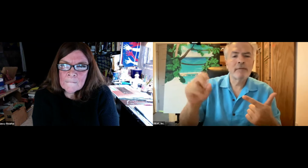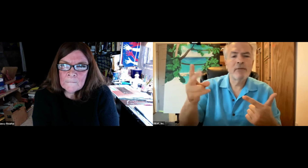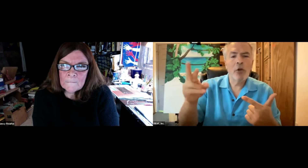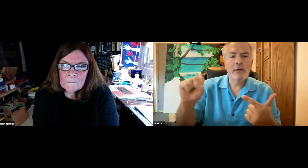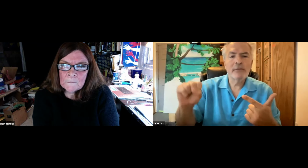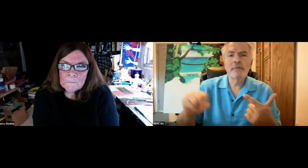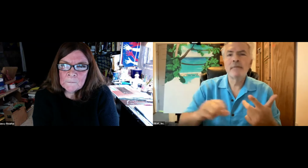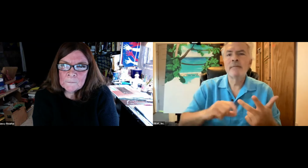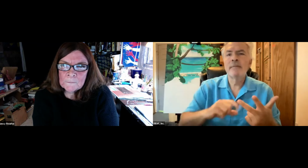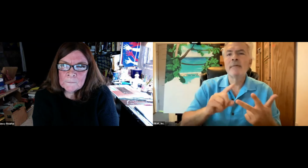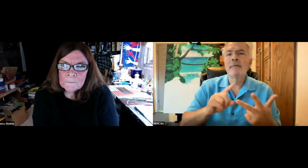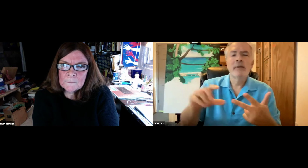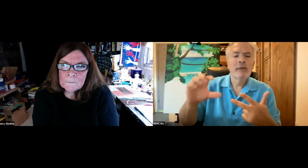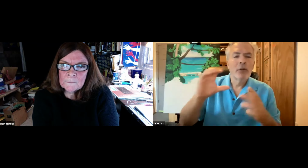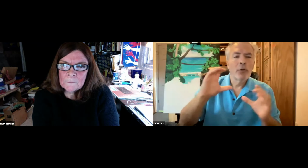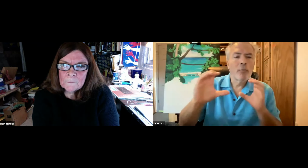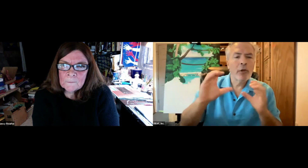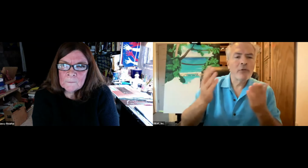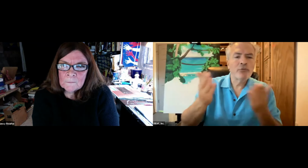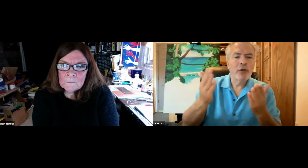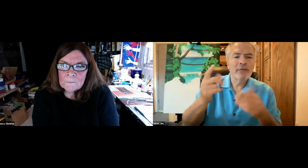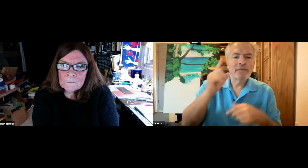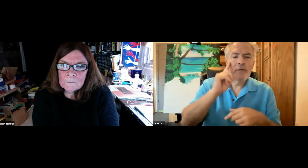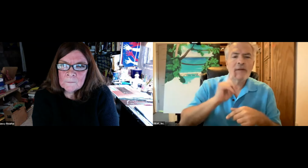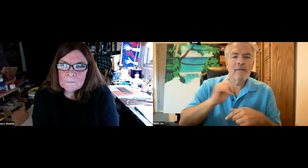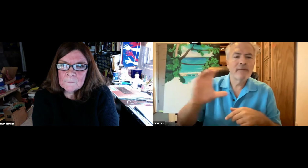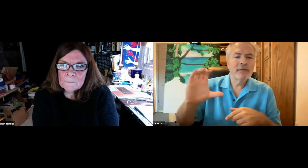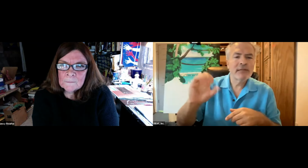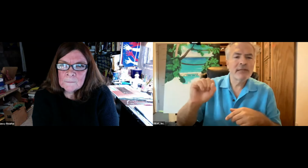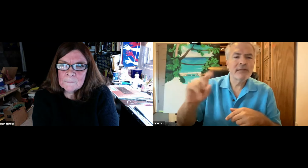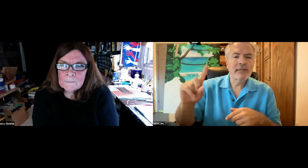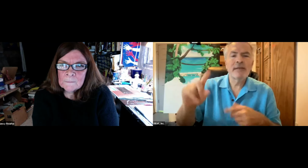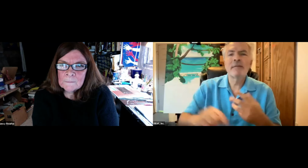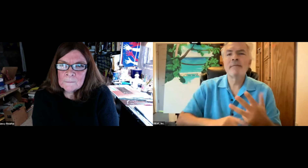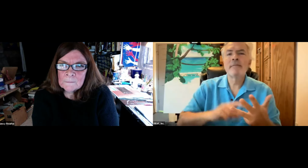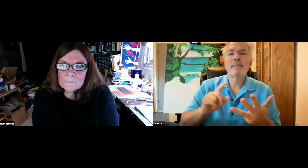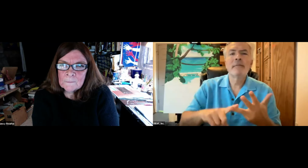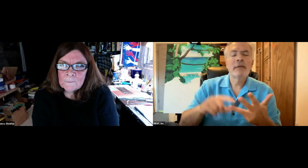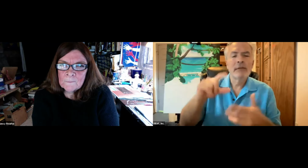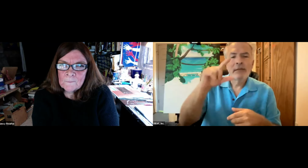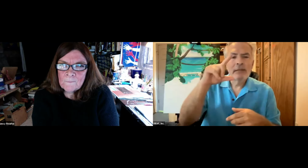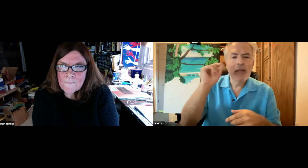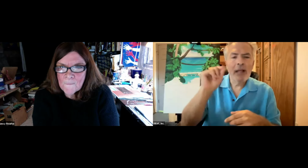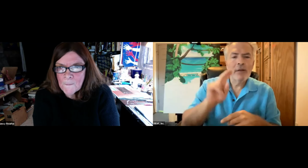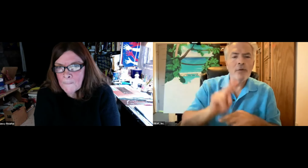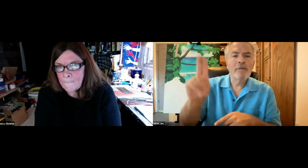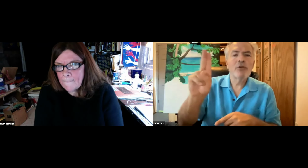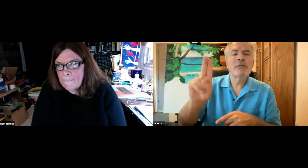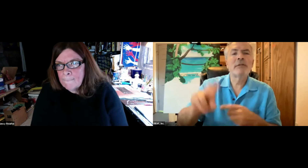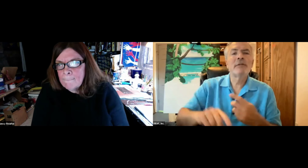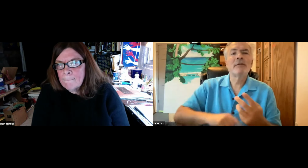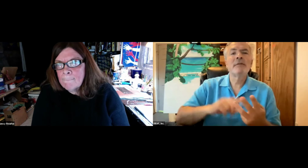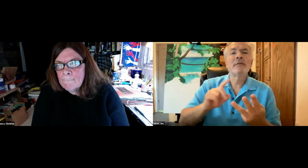Convo Relay, Sorenson Video Relay Services, Communication Services for the Deaf, abbreviated